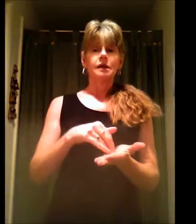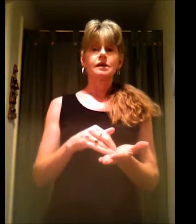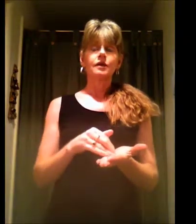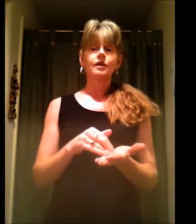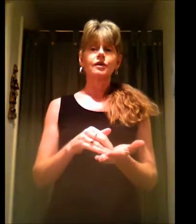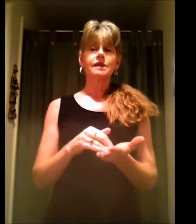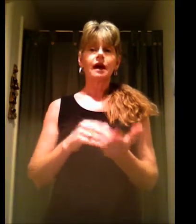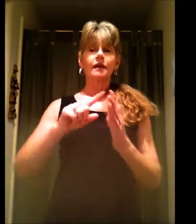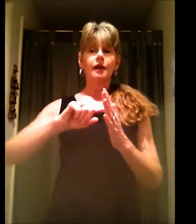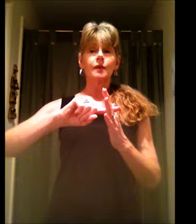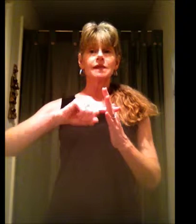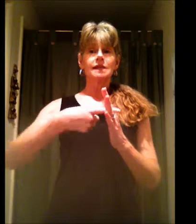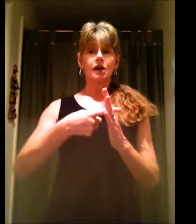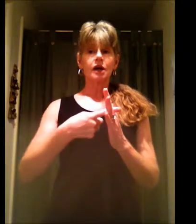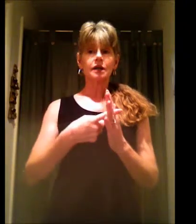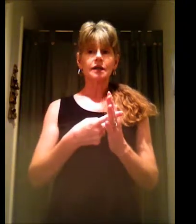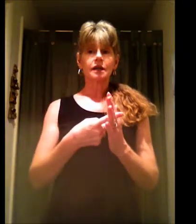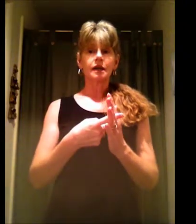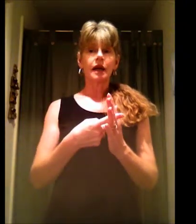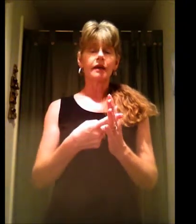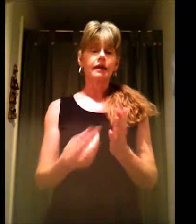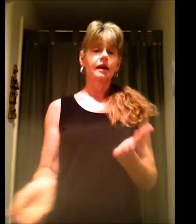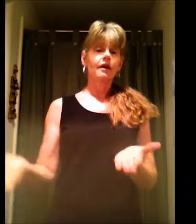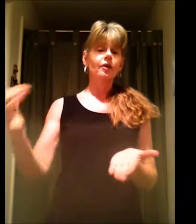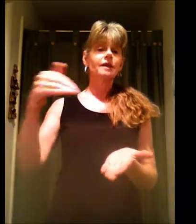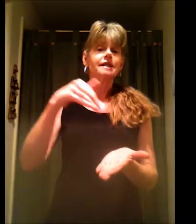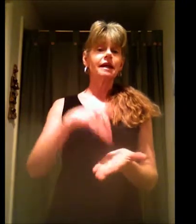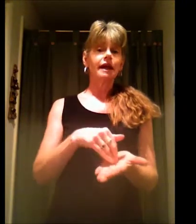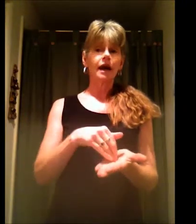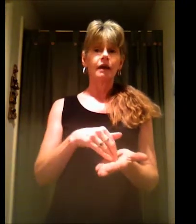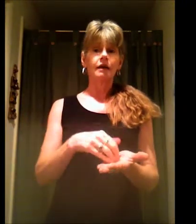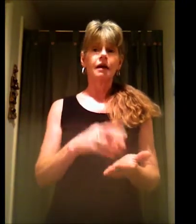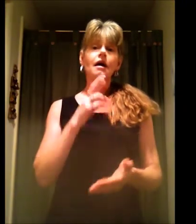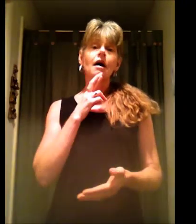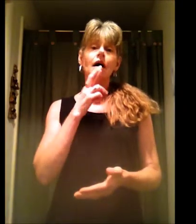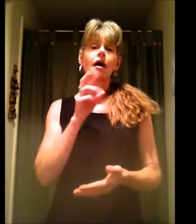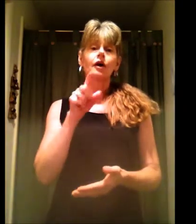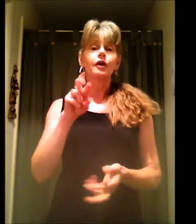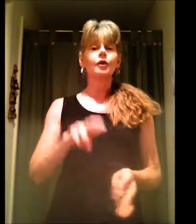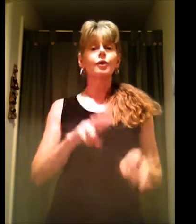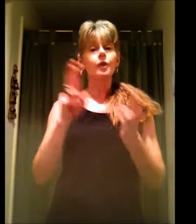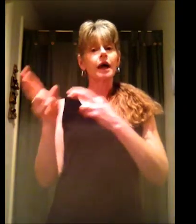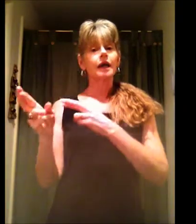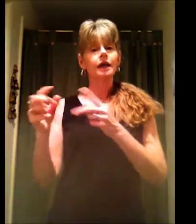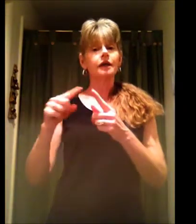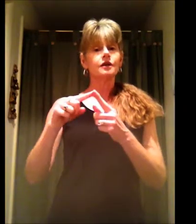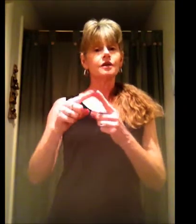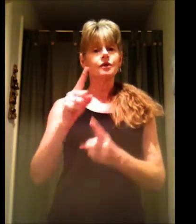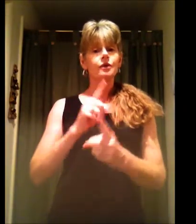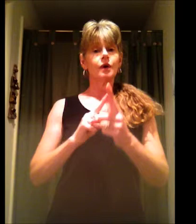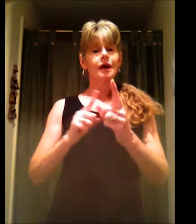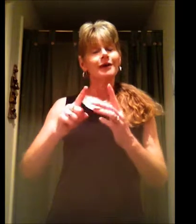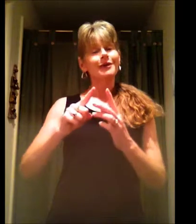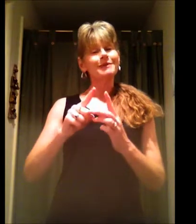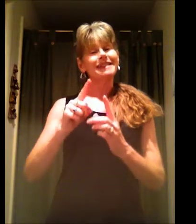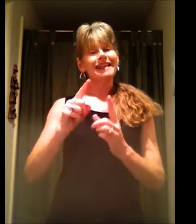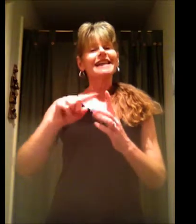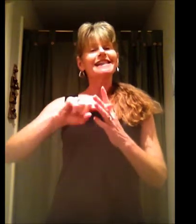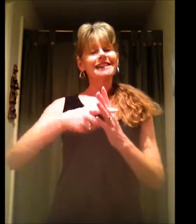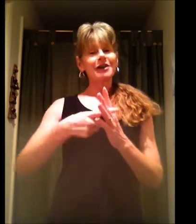So the new sign there was start, and the other was again. Are you ready to,